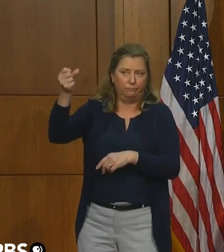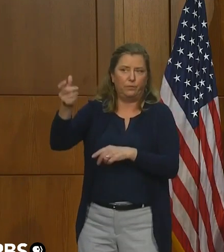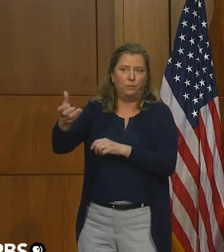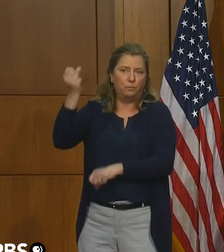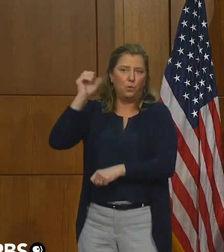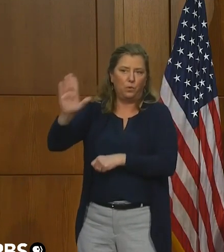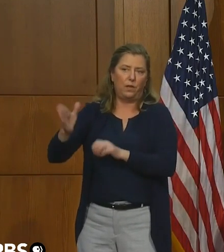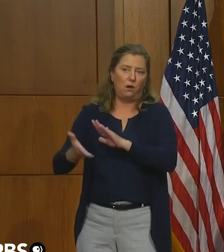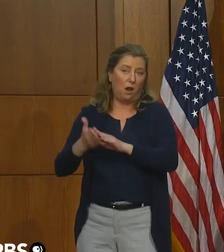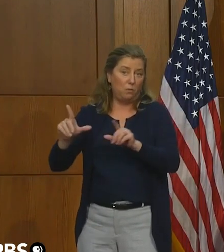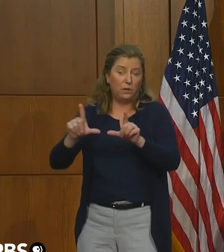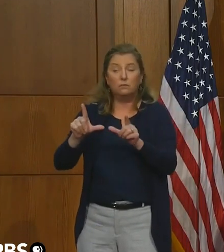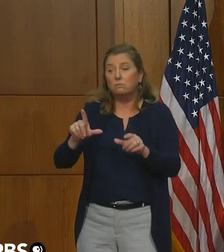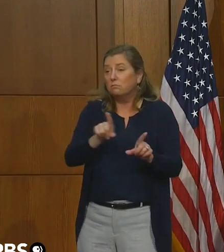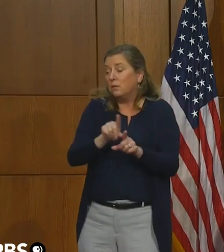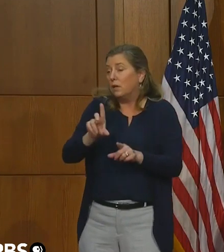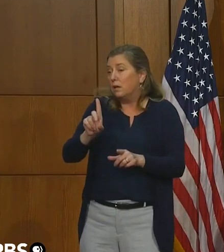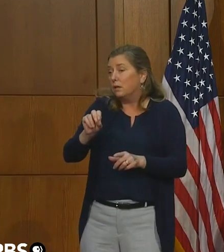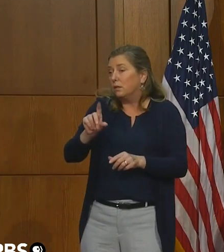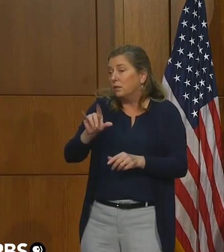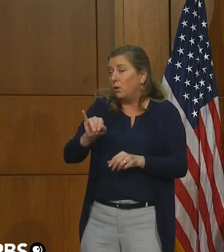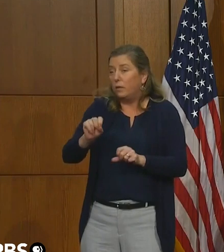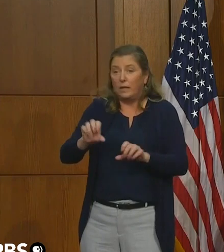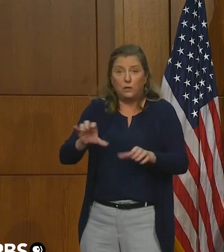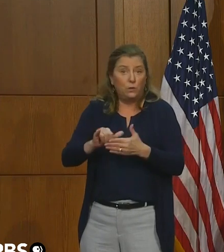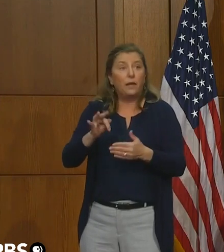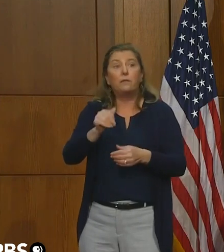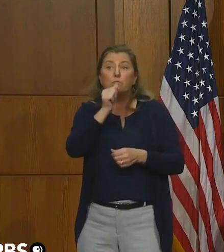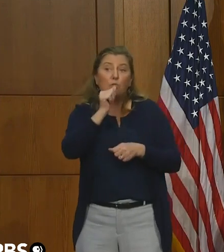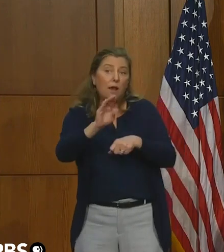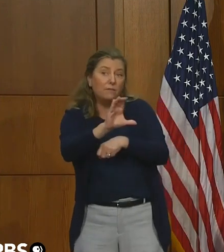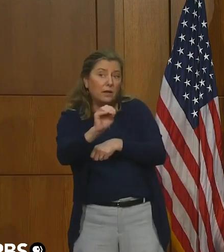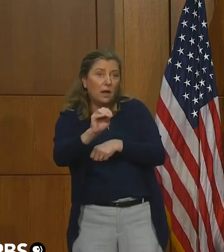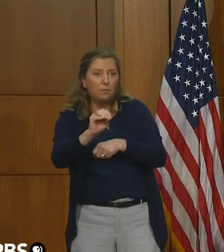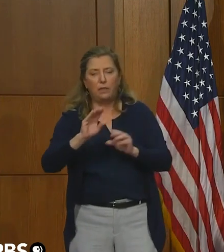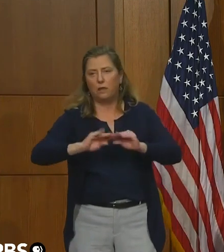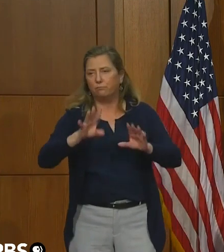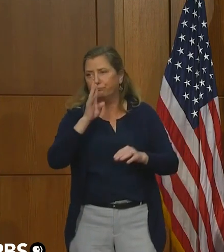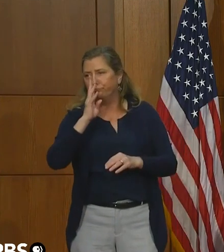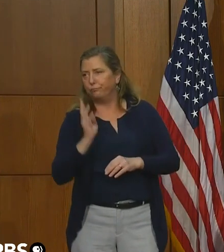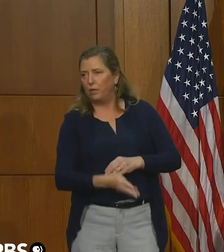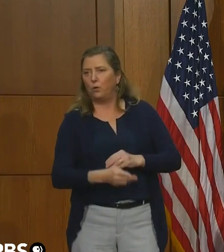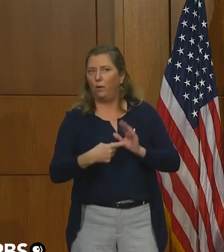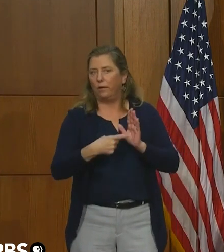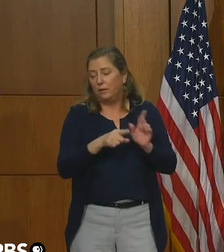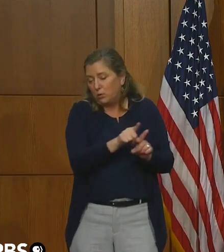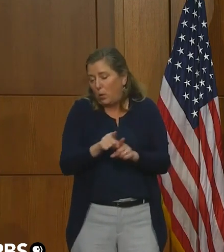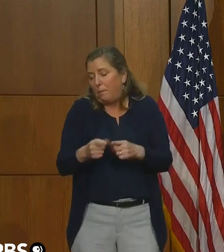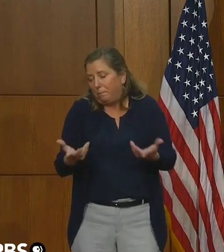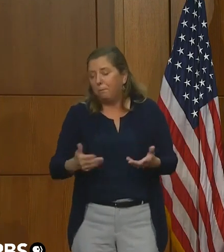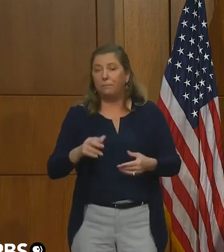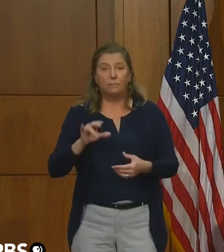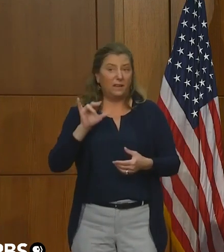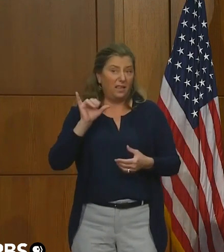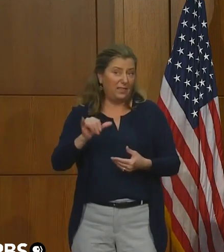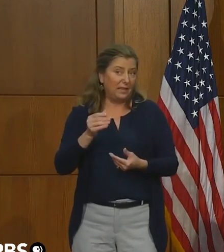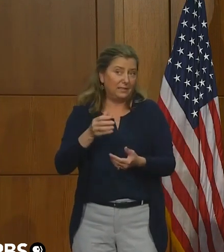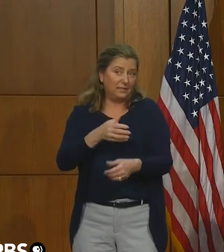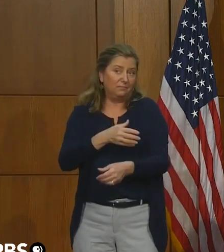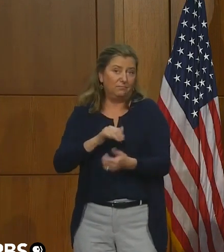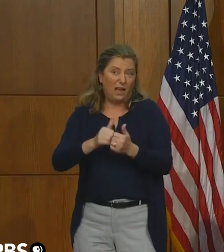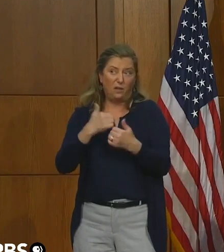their operating license, as DOLE can if you have a private company that's blatantly ignoring this as well. So that would be the